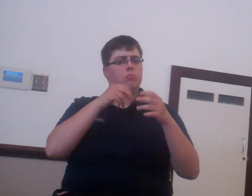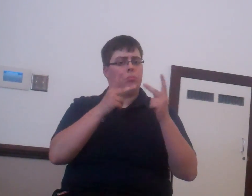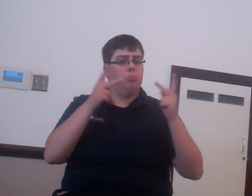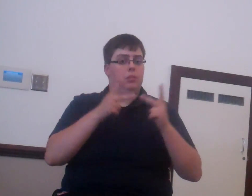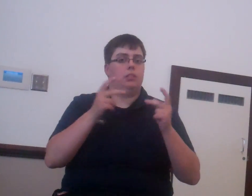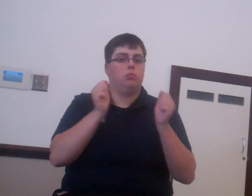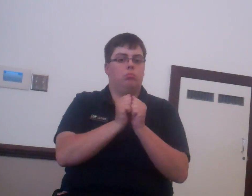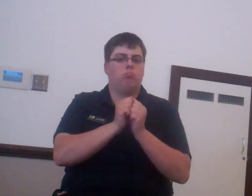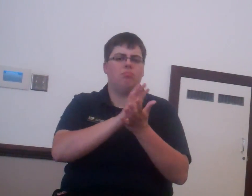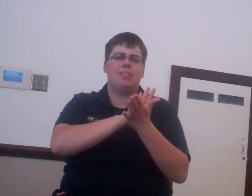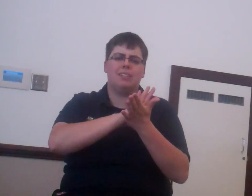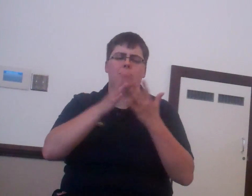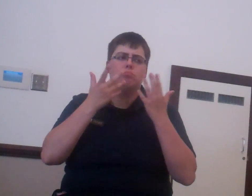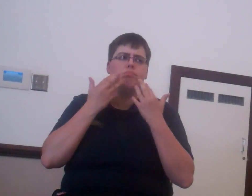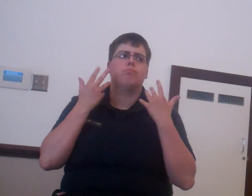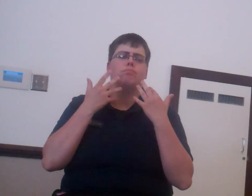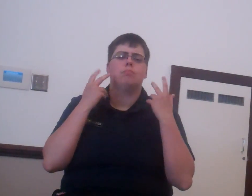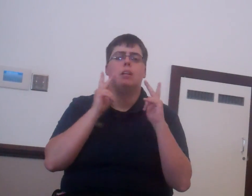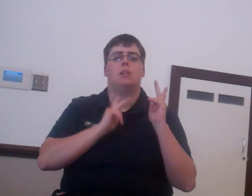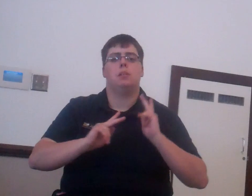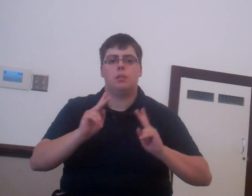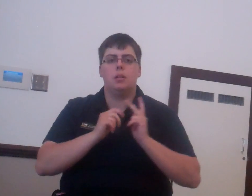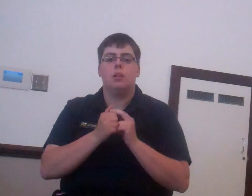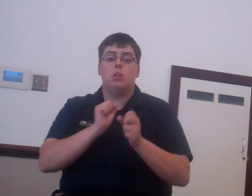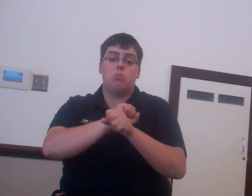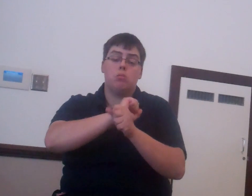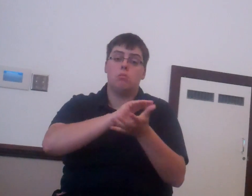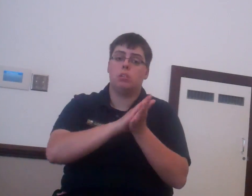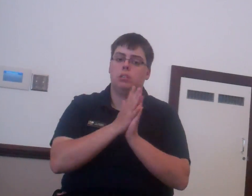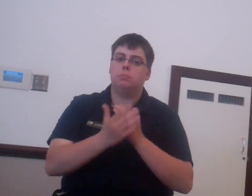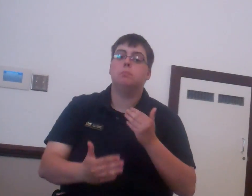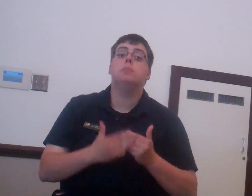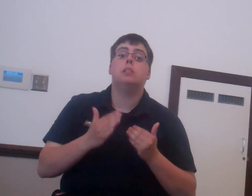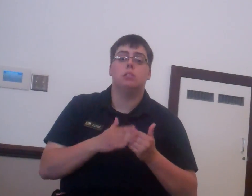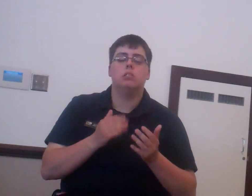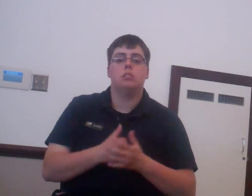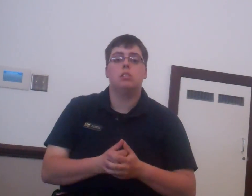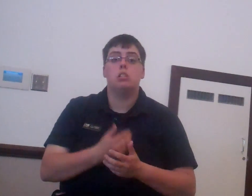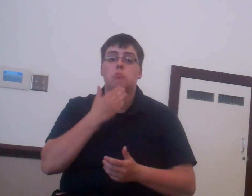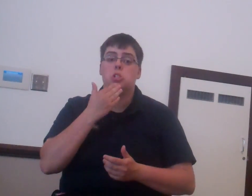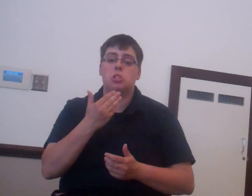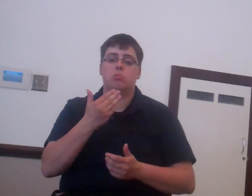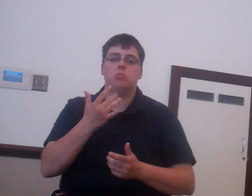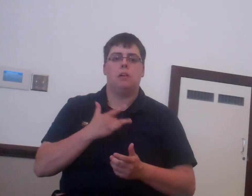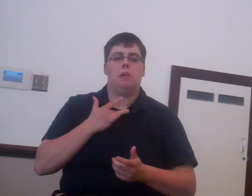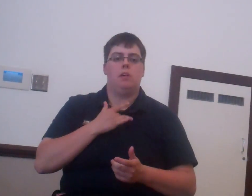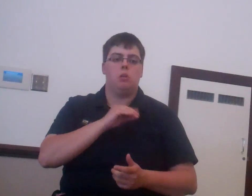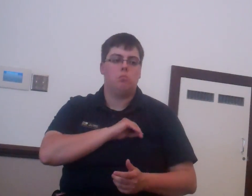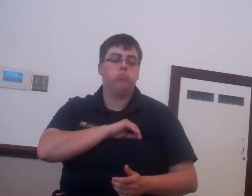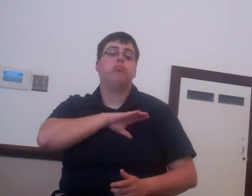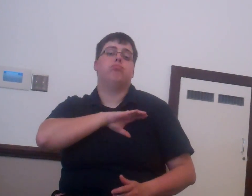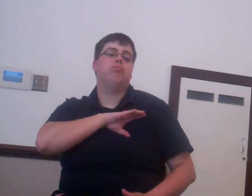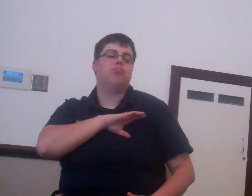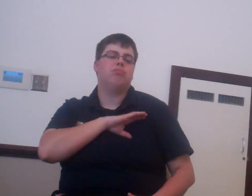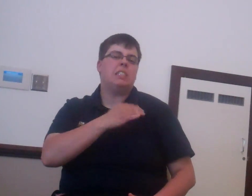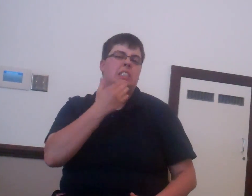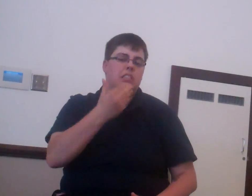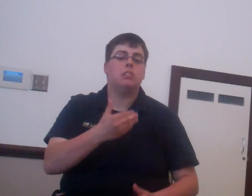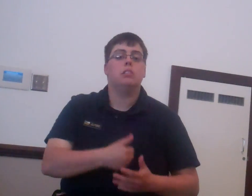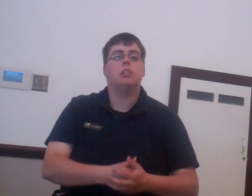more enjoyable, which generally speaking is good for morale and retention and all of that good stuff, right? Productivity.